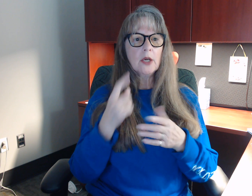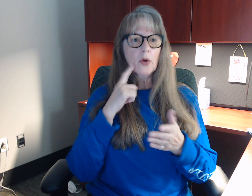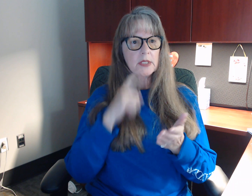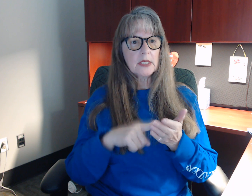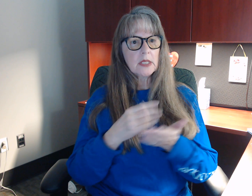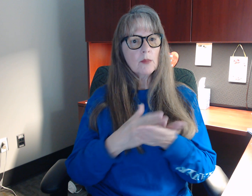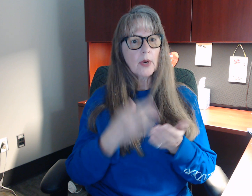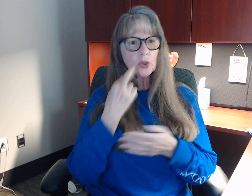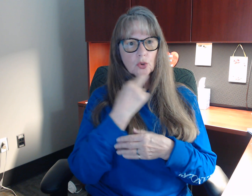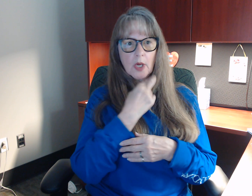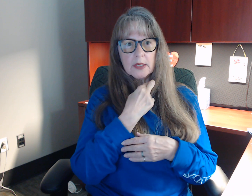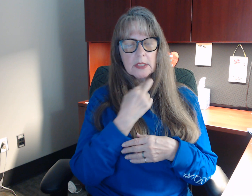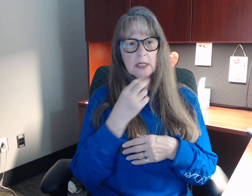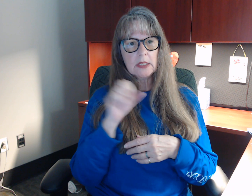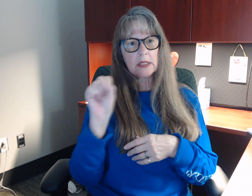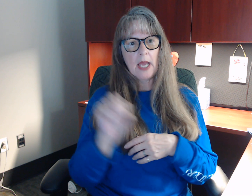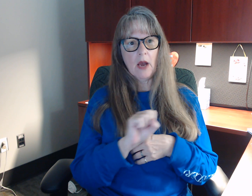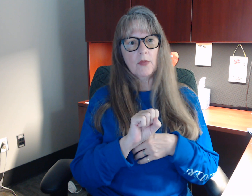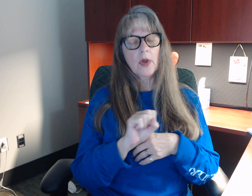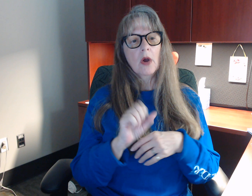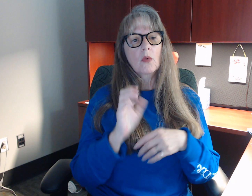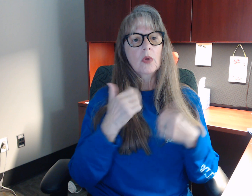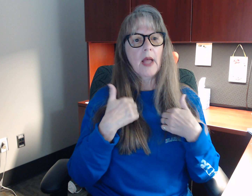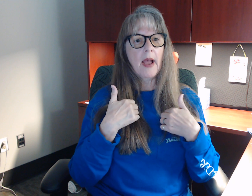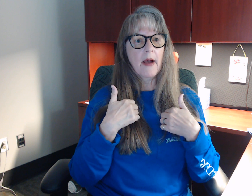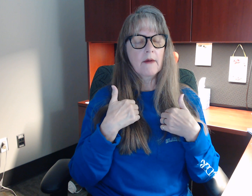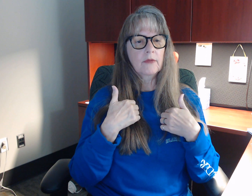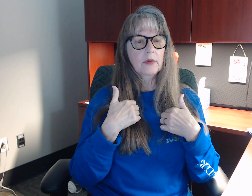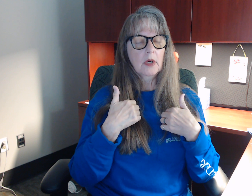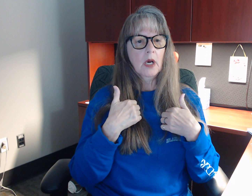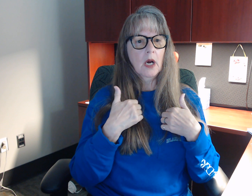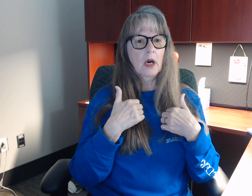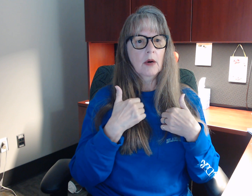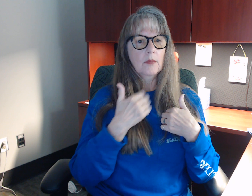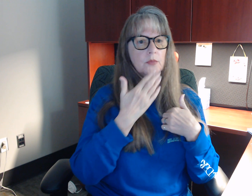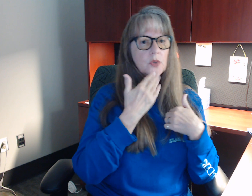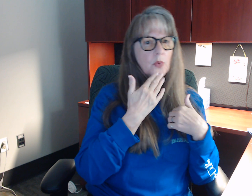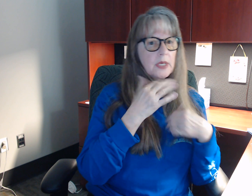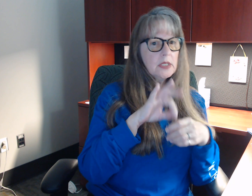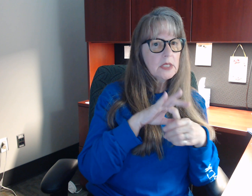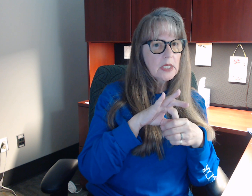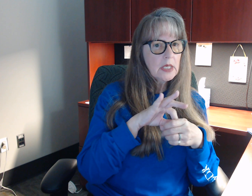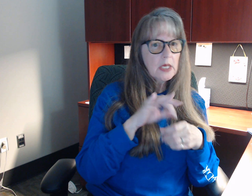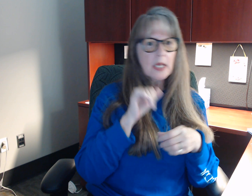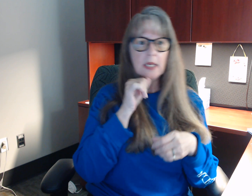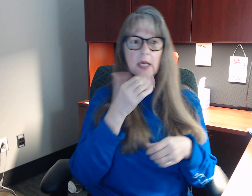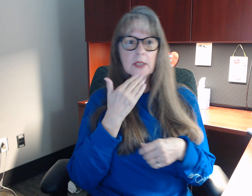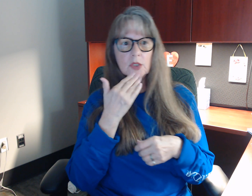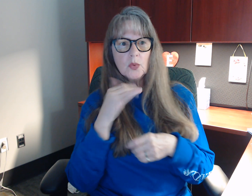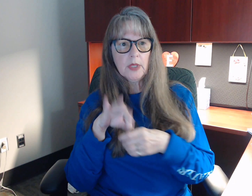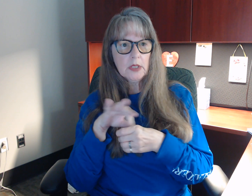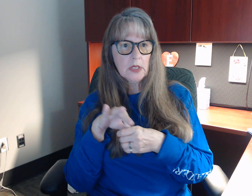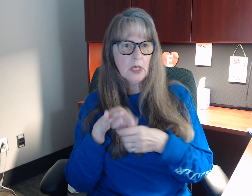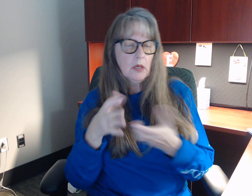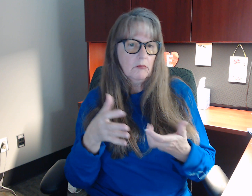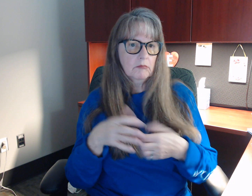that some restaurants in the South will have sweet tea and unsweetened tea.